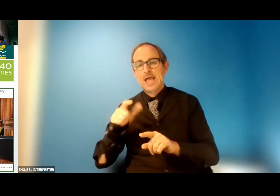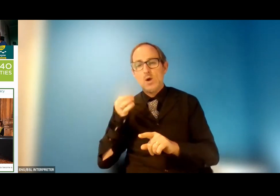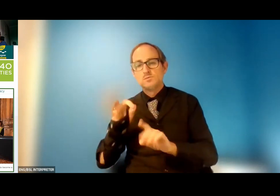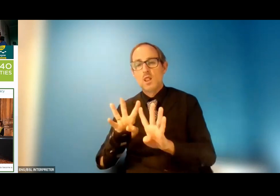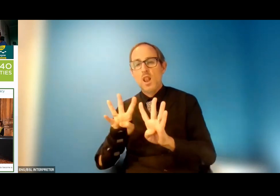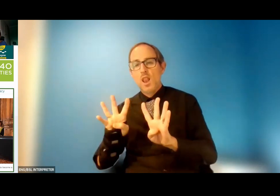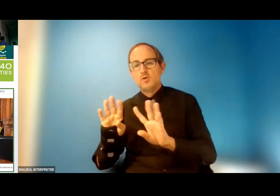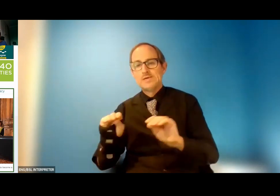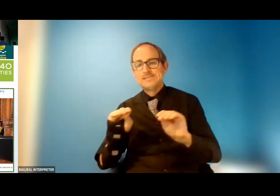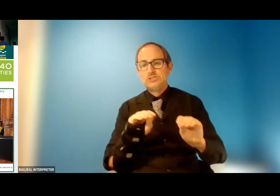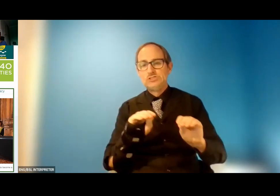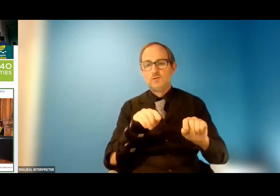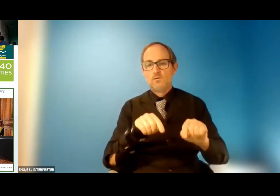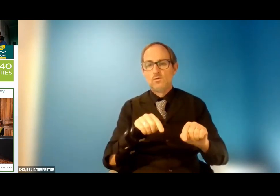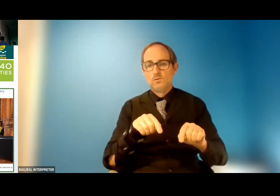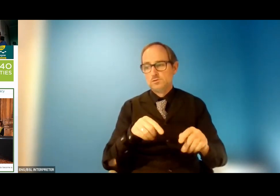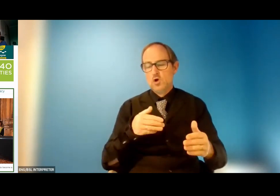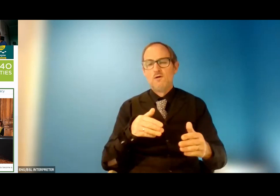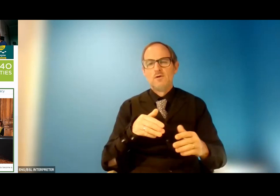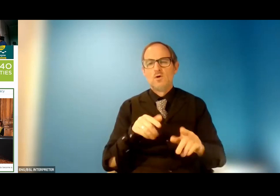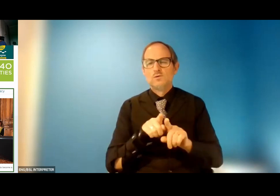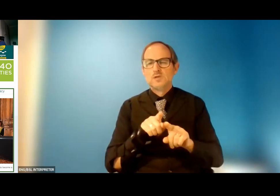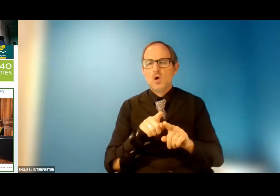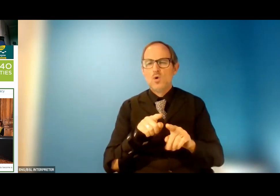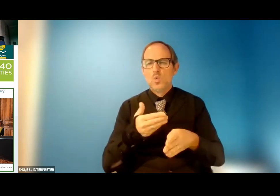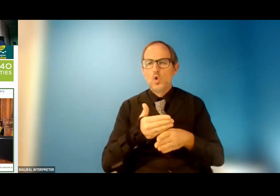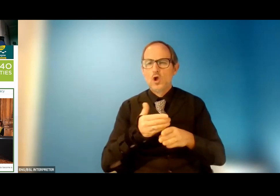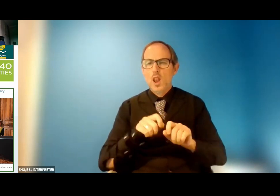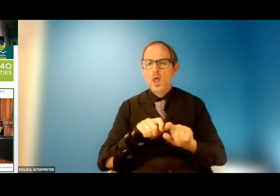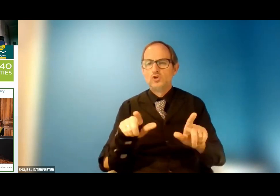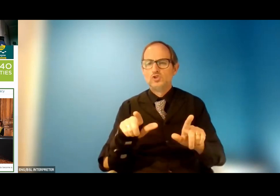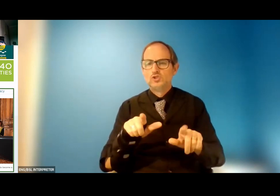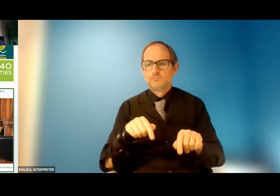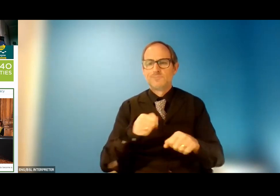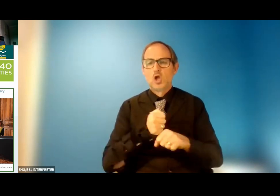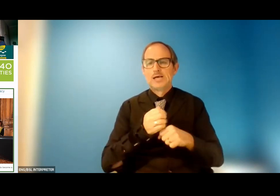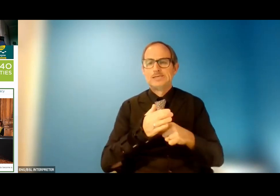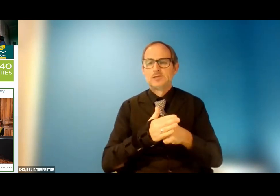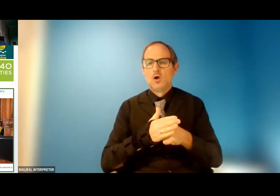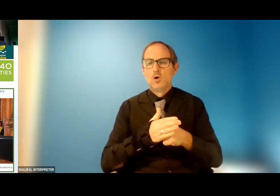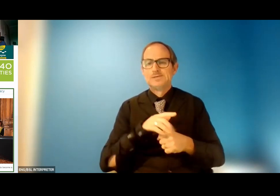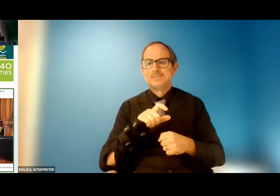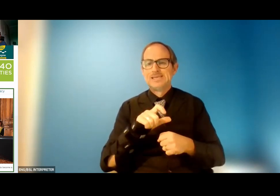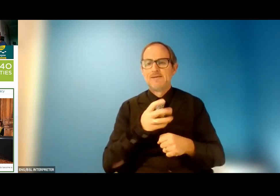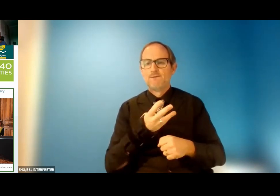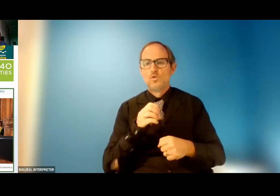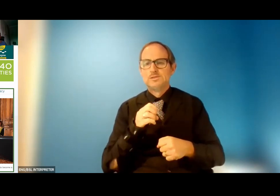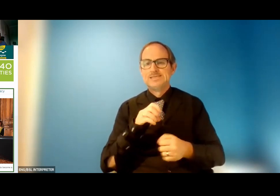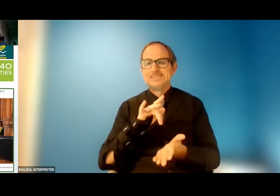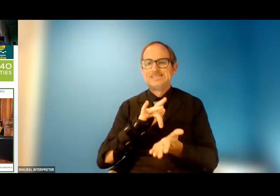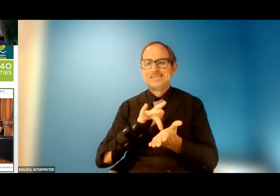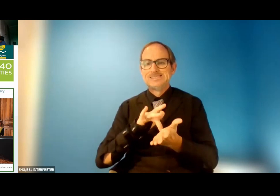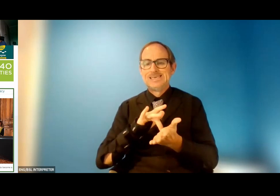project as well. So we were able to launch this work, which in Glasgow has been part of the C40 Cities Thriving